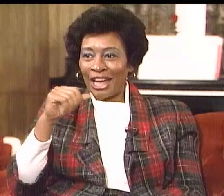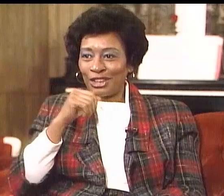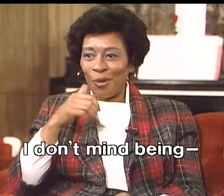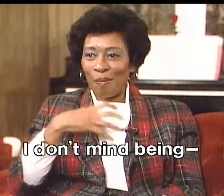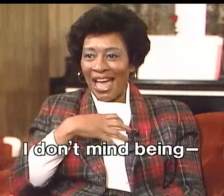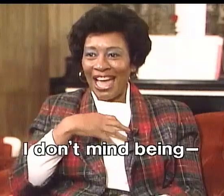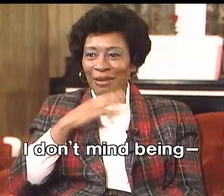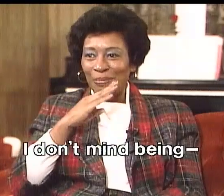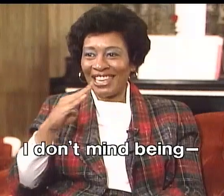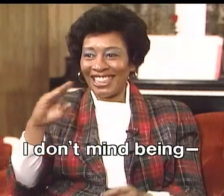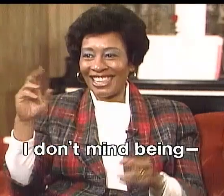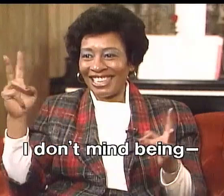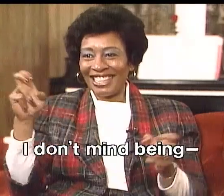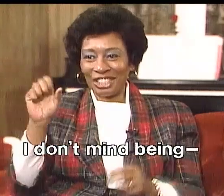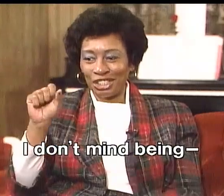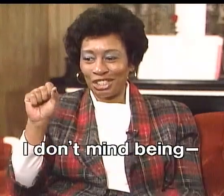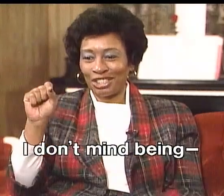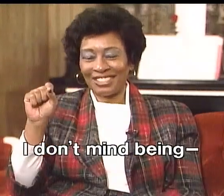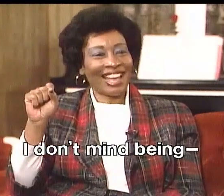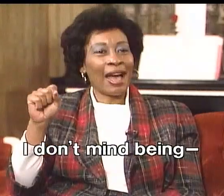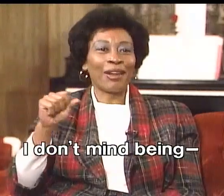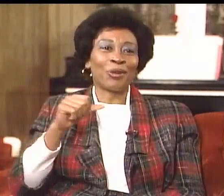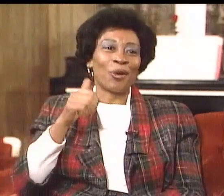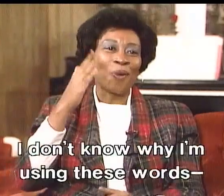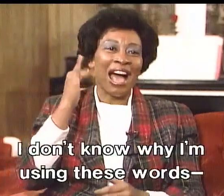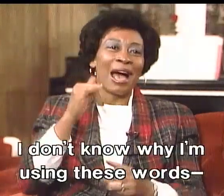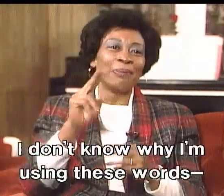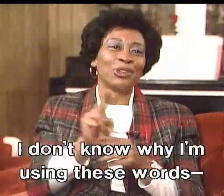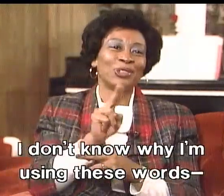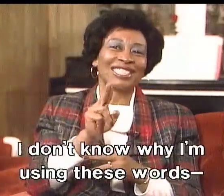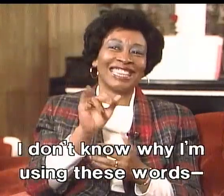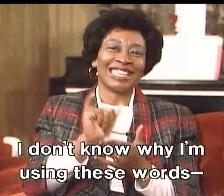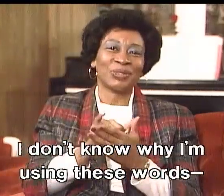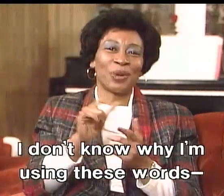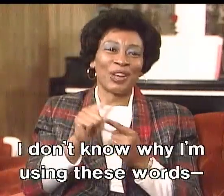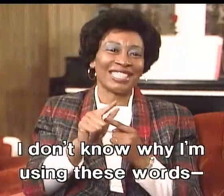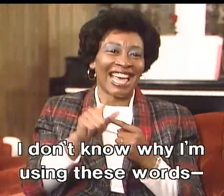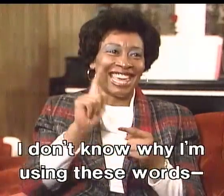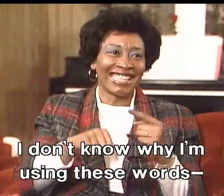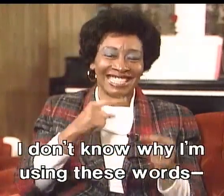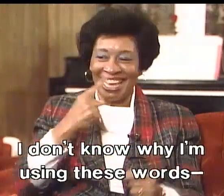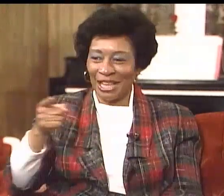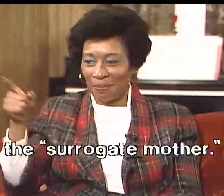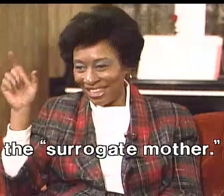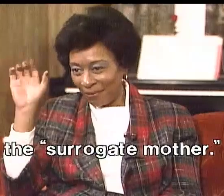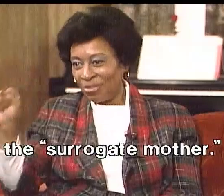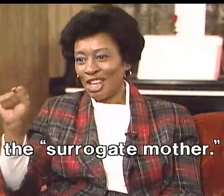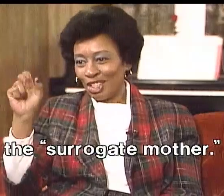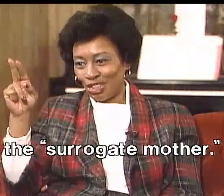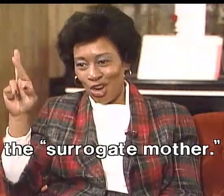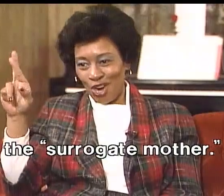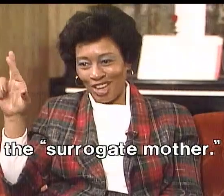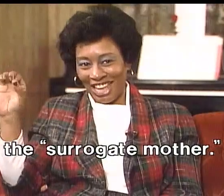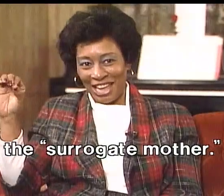don't mind being the, I don't know why I'm using these words. I can't say them, the surrogate